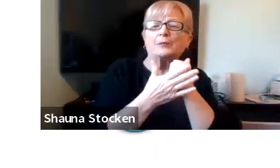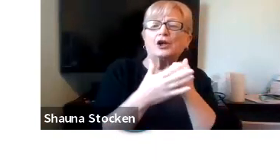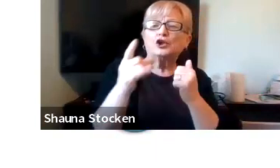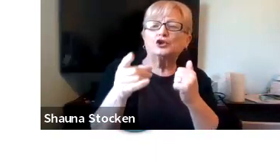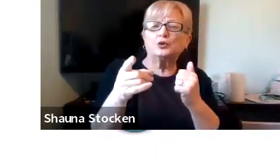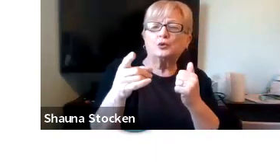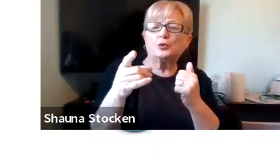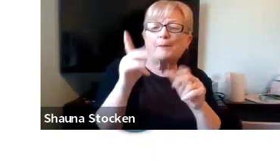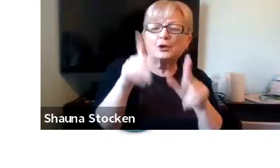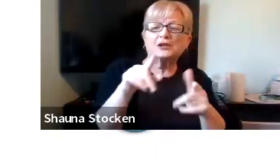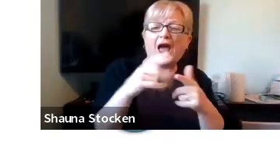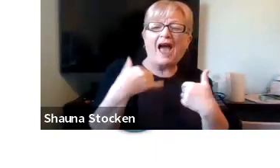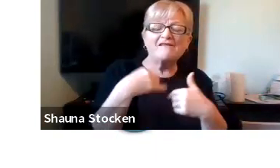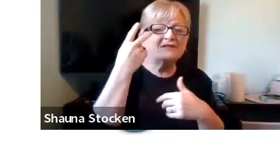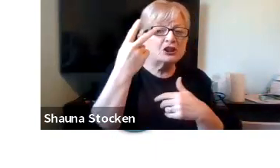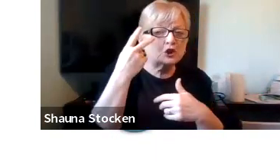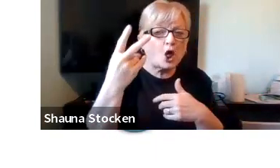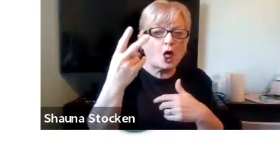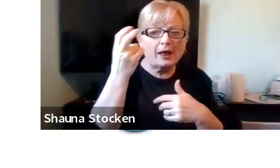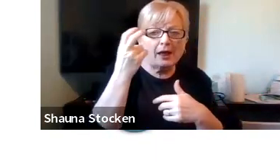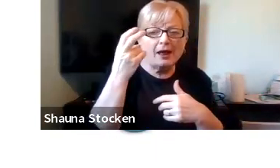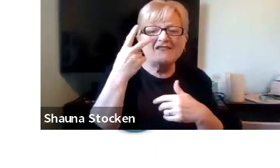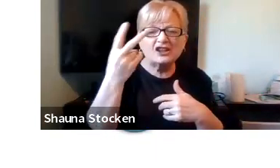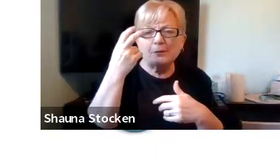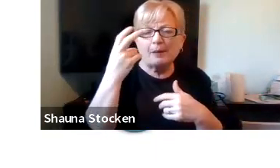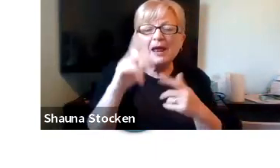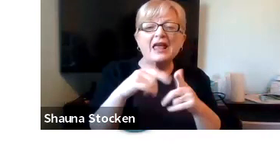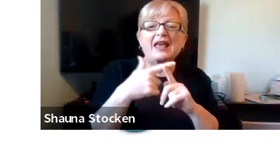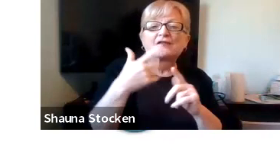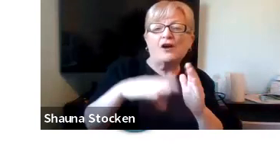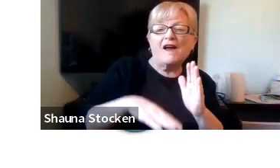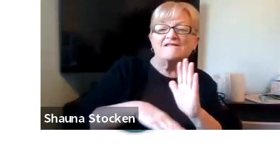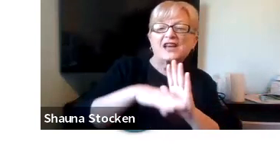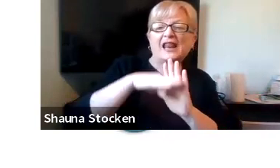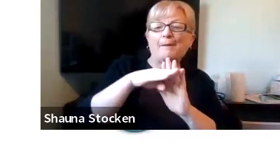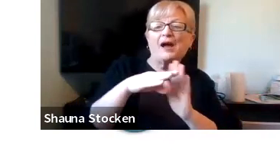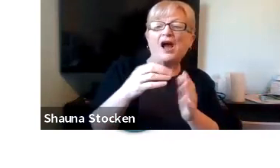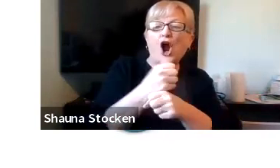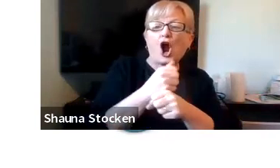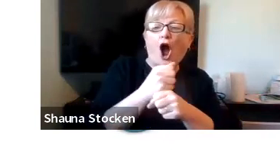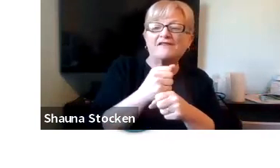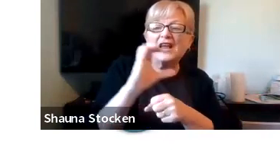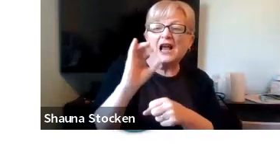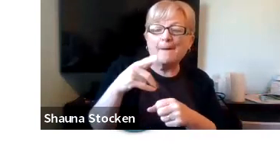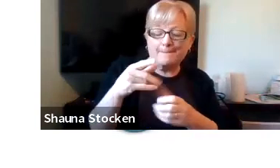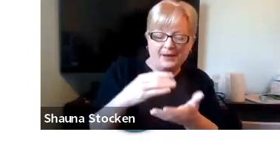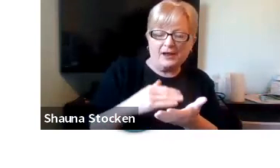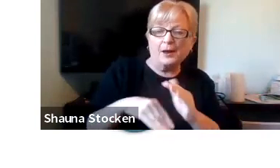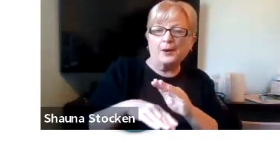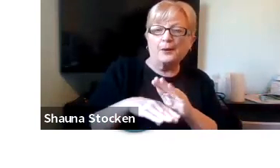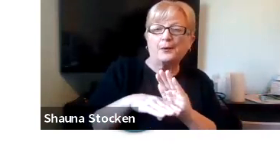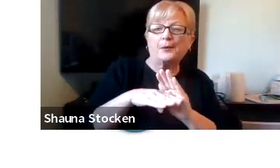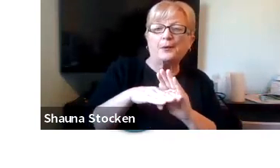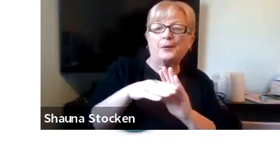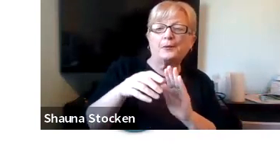that experiences a visual impairment, if they're filling their coffee cup or whatever up too high, it will beep and vibrate. So